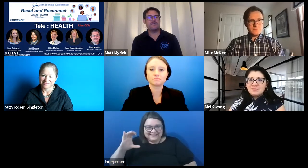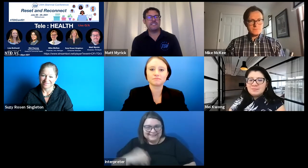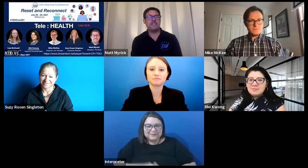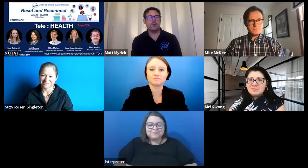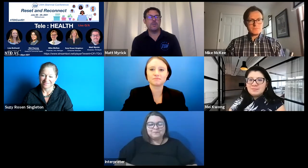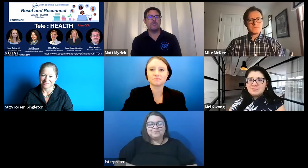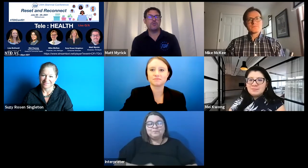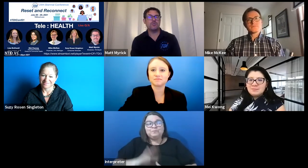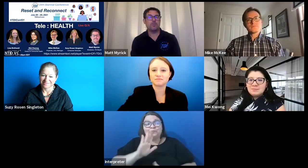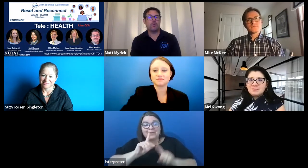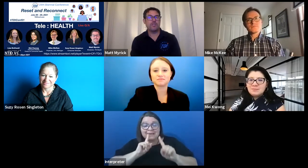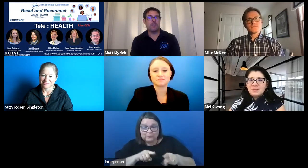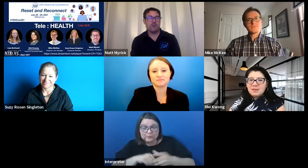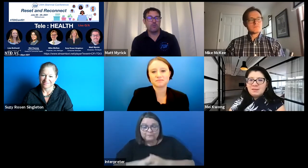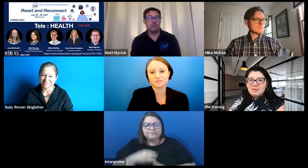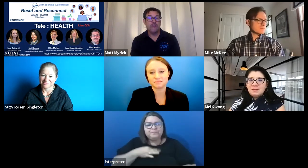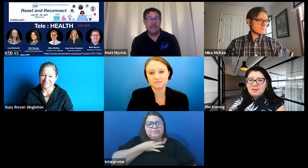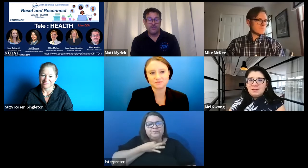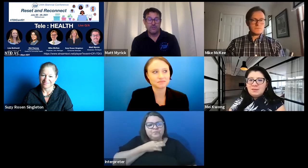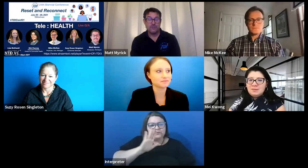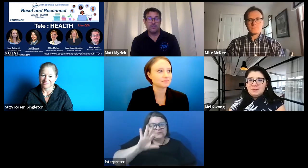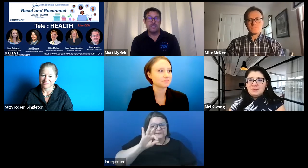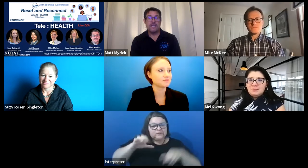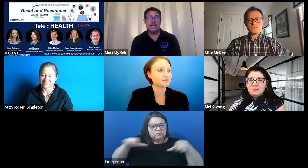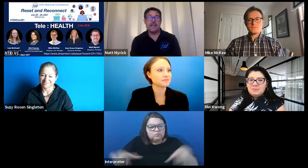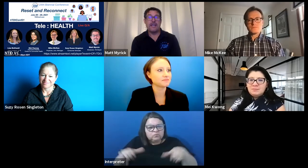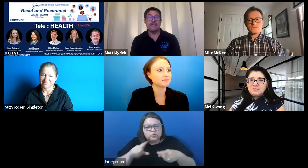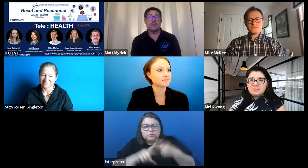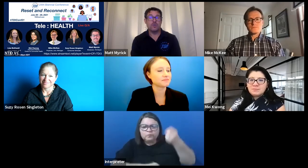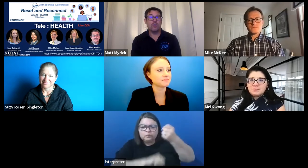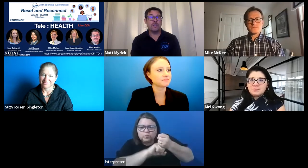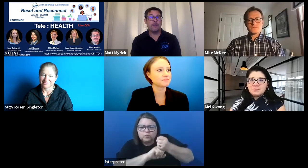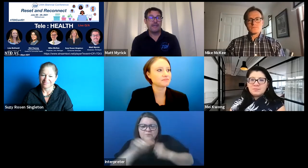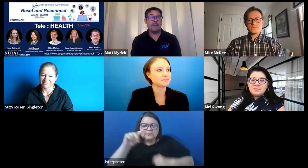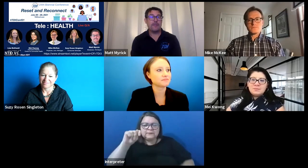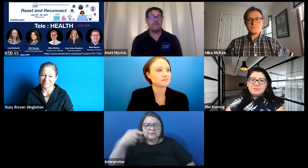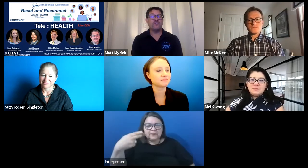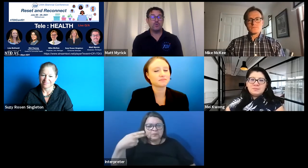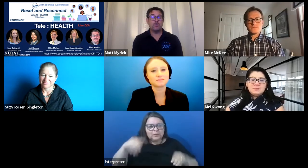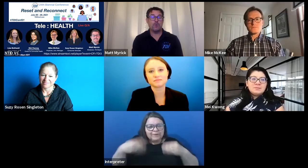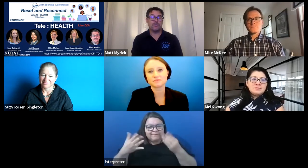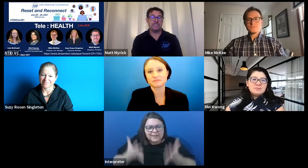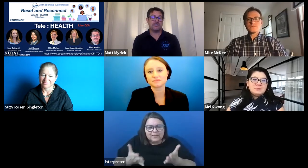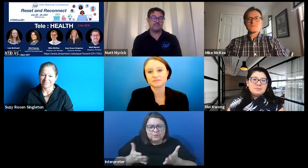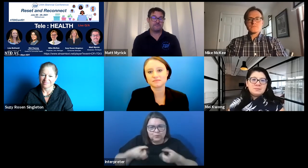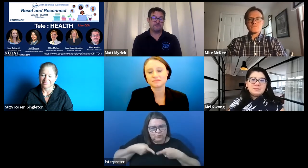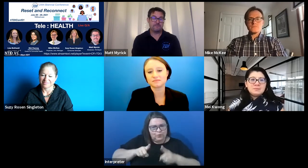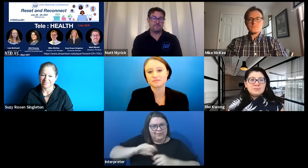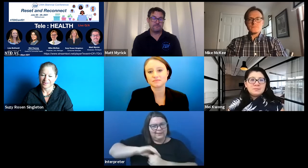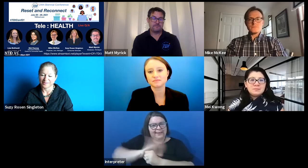the FCC doing to support the telehealth providers and, you know, during the pandemic and future